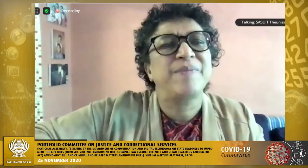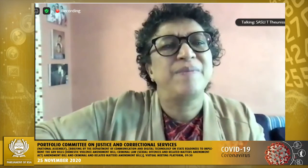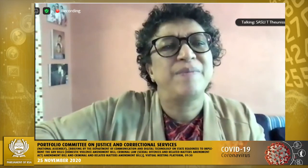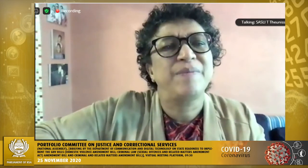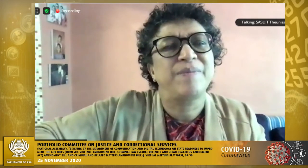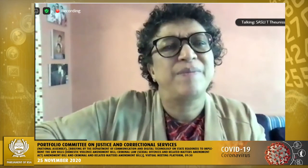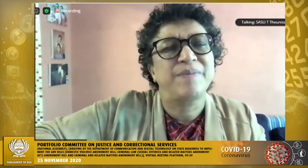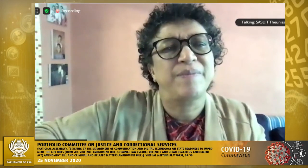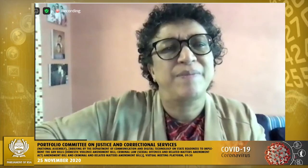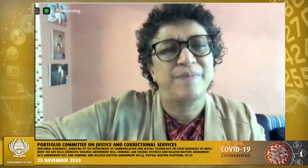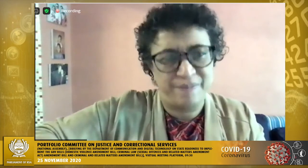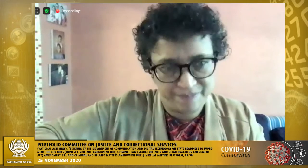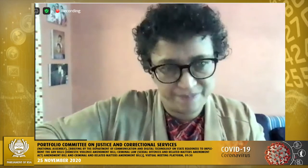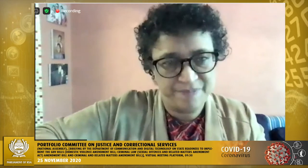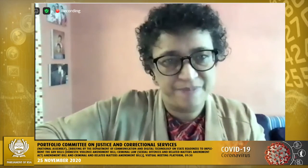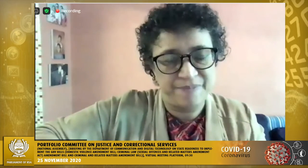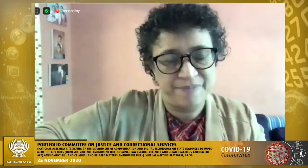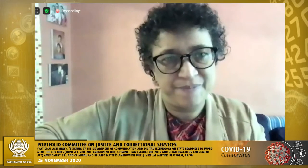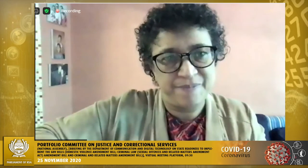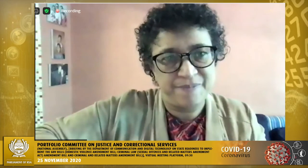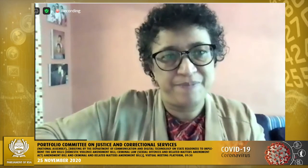that in the same way? Thank you, Chair.